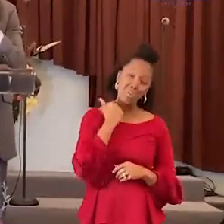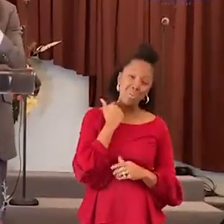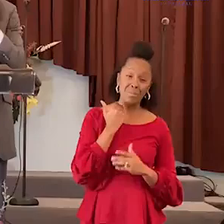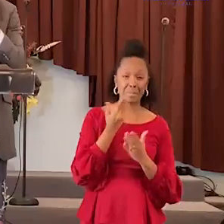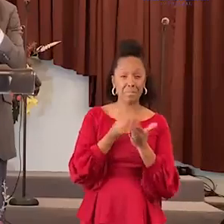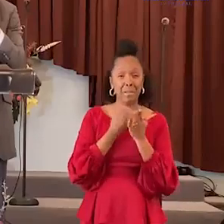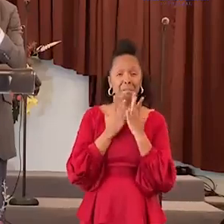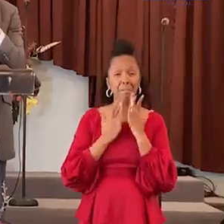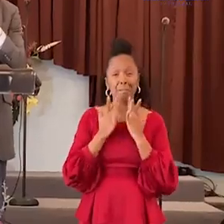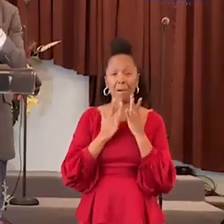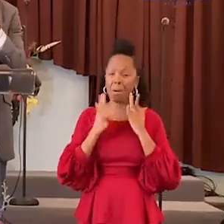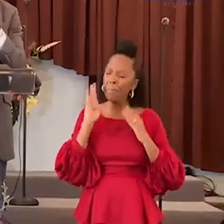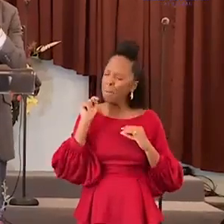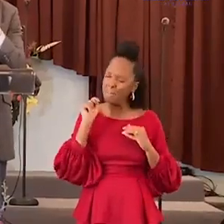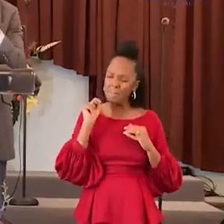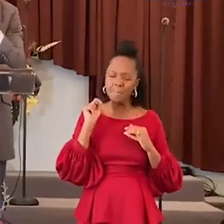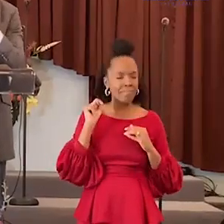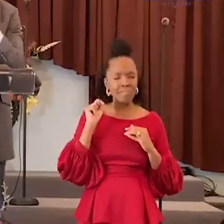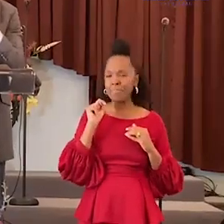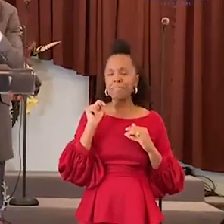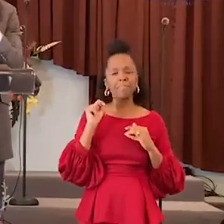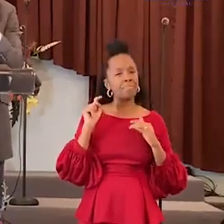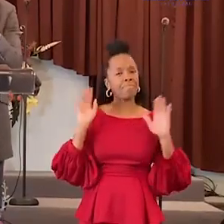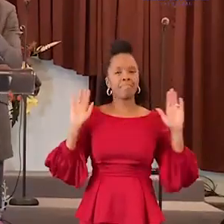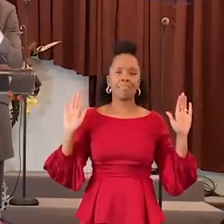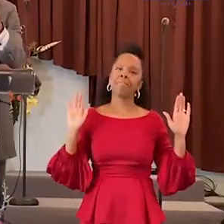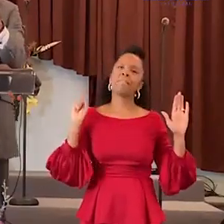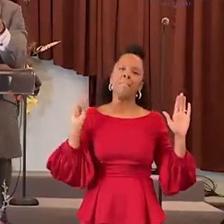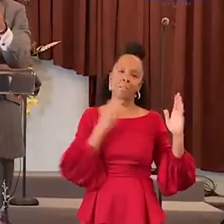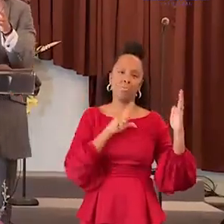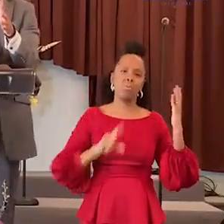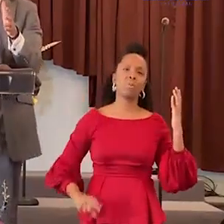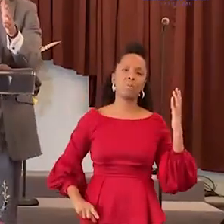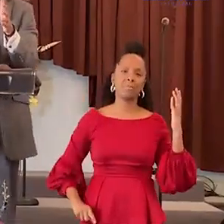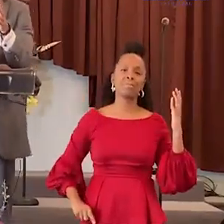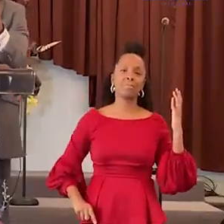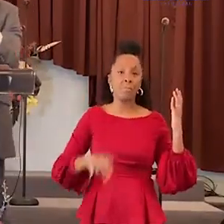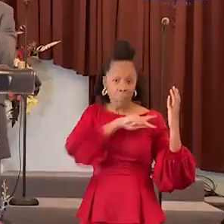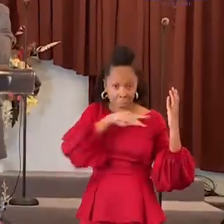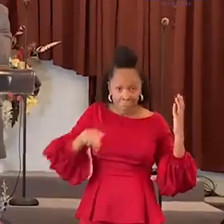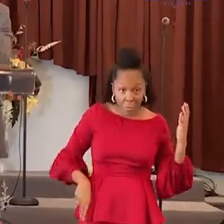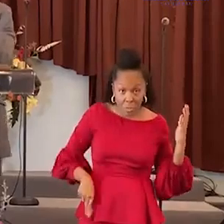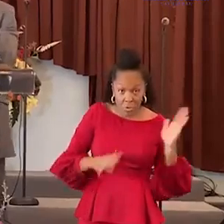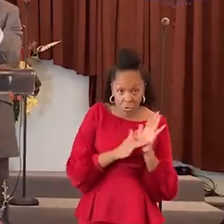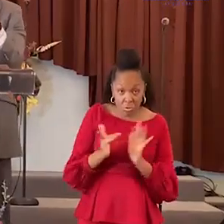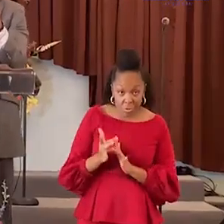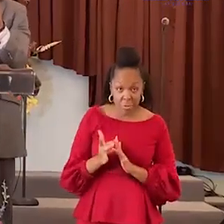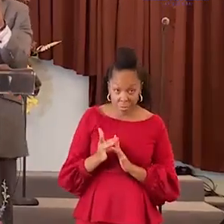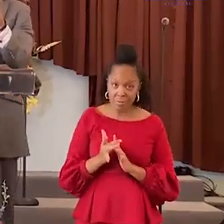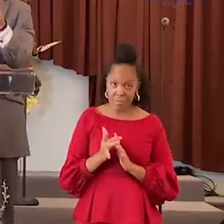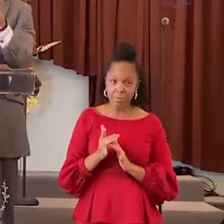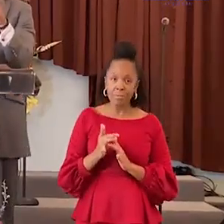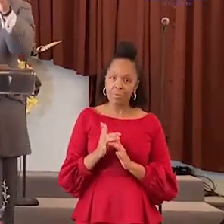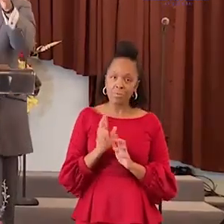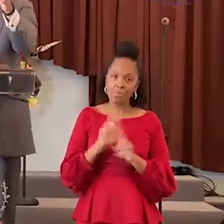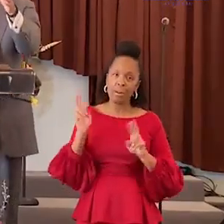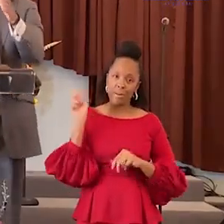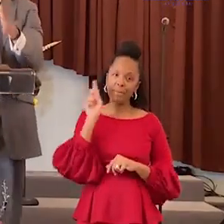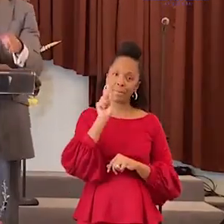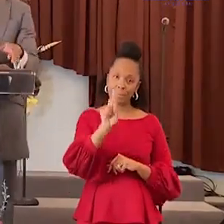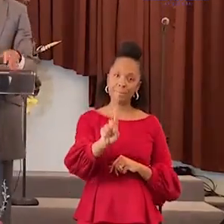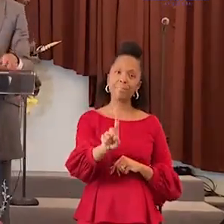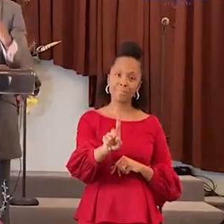Lord. Because the prince is coming your way. Hallelujah. Father,